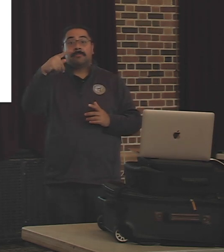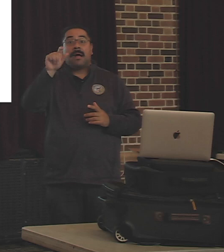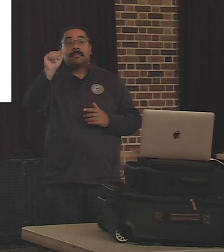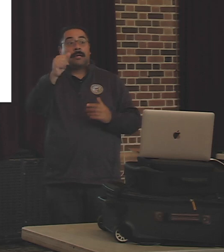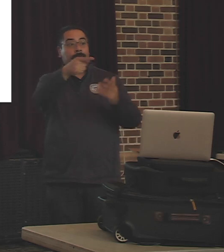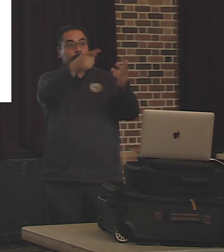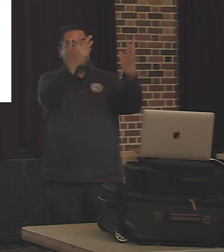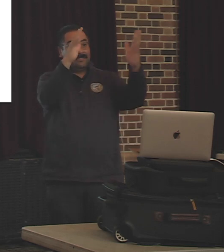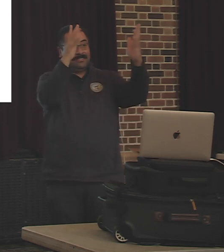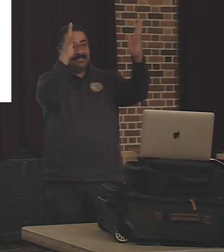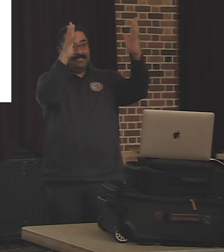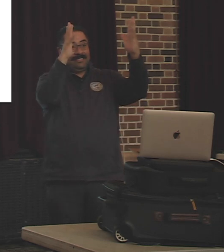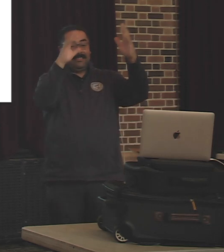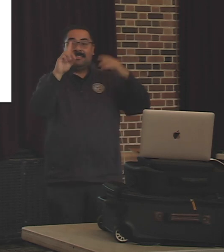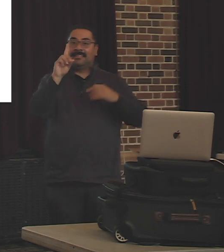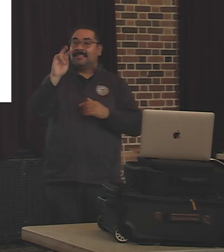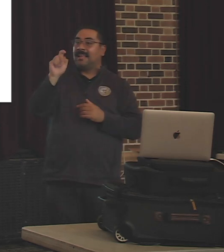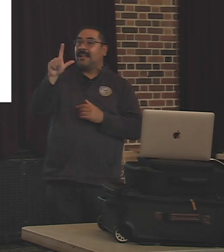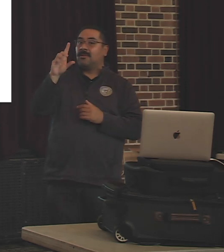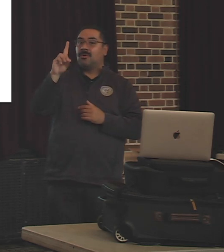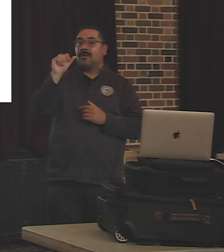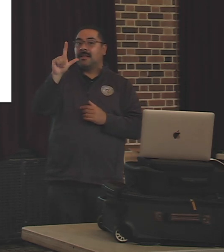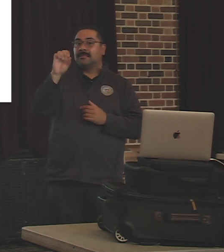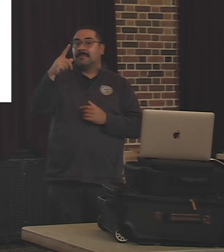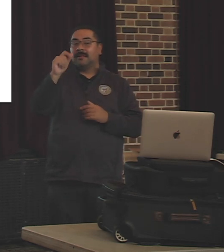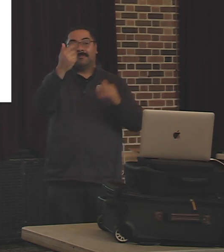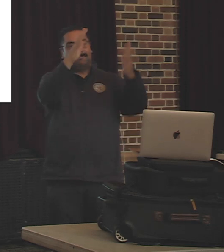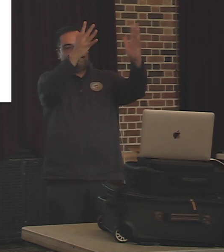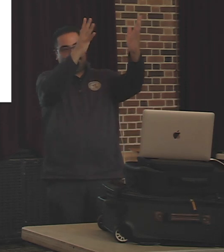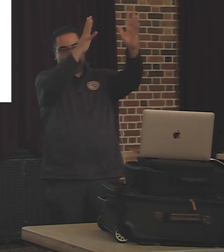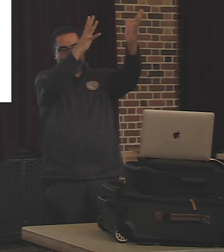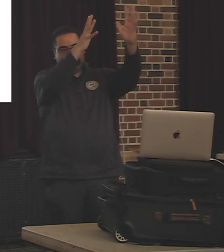Laspacha. Is that how you pronounce your name? Daniel Laspacha.